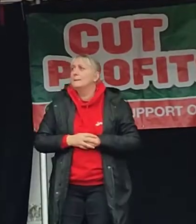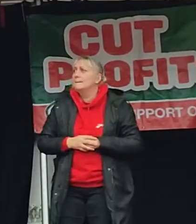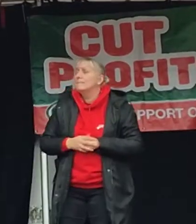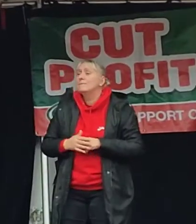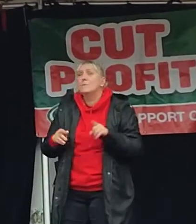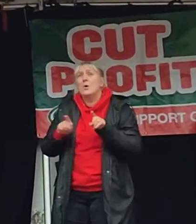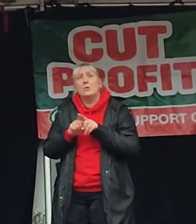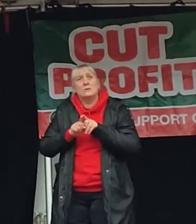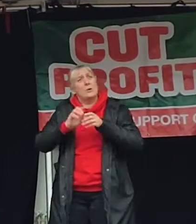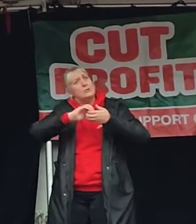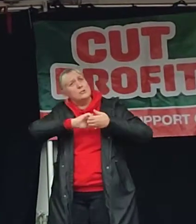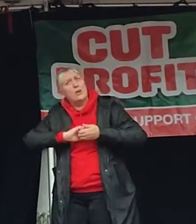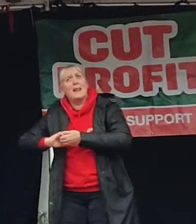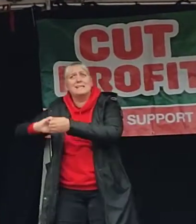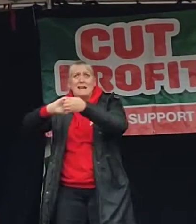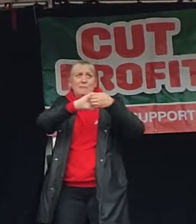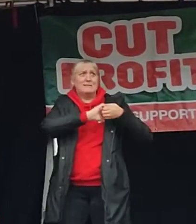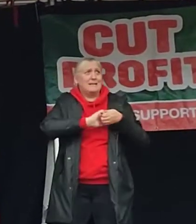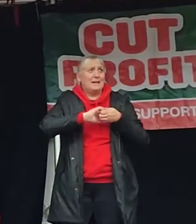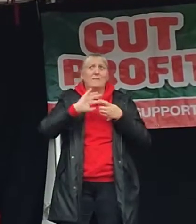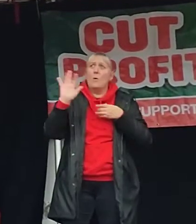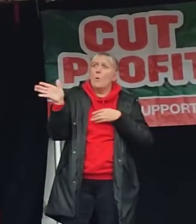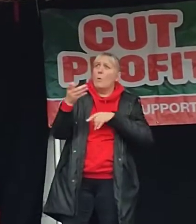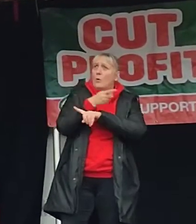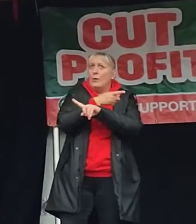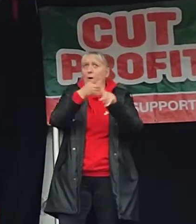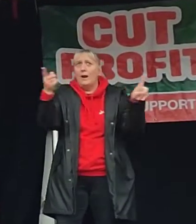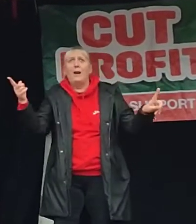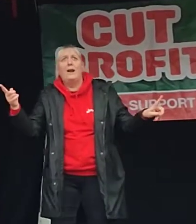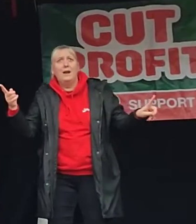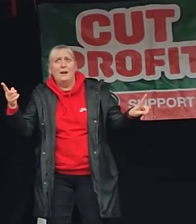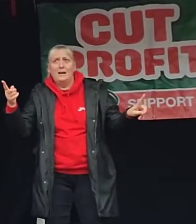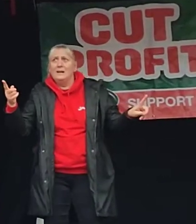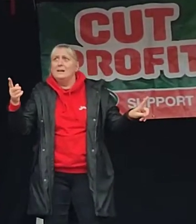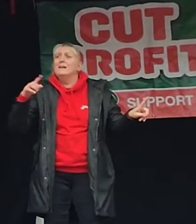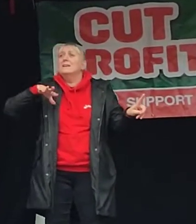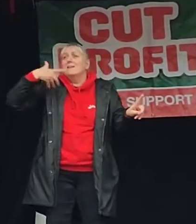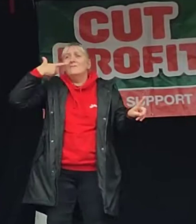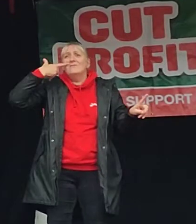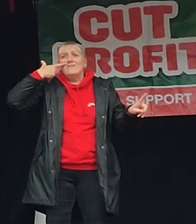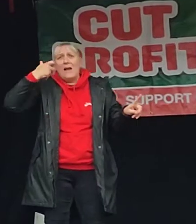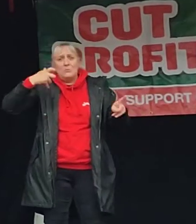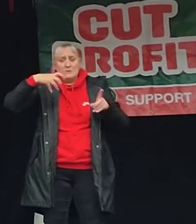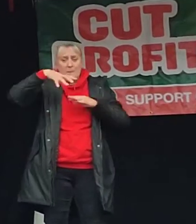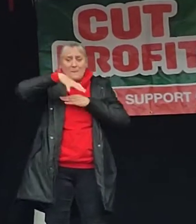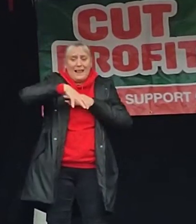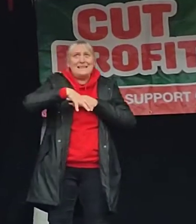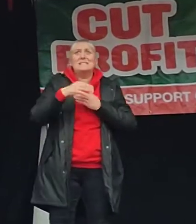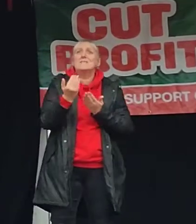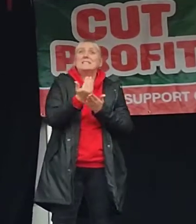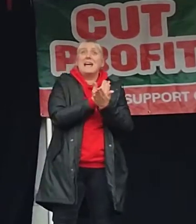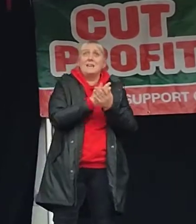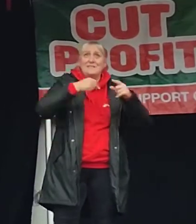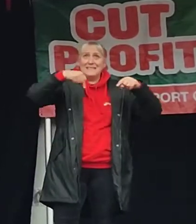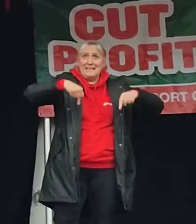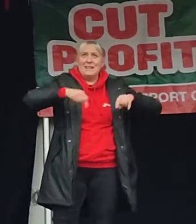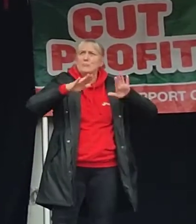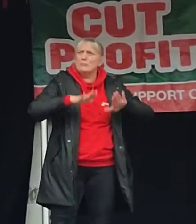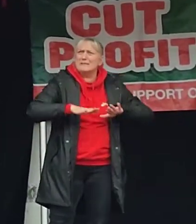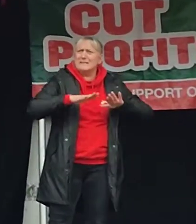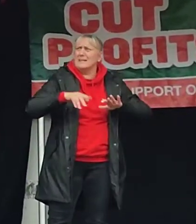also solidarity with all those that have sought a place of safety on our shores and have been